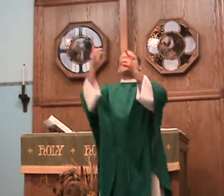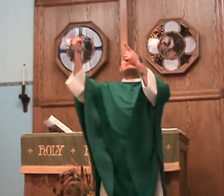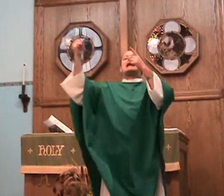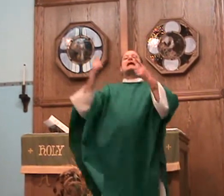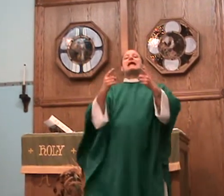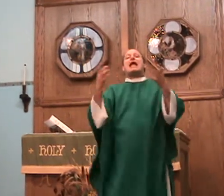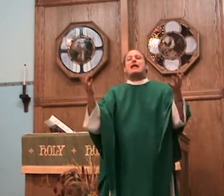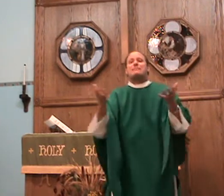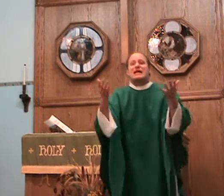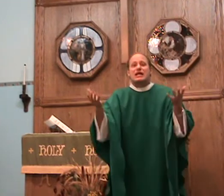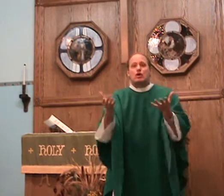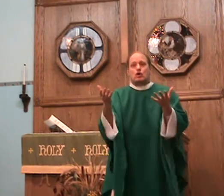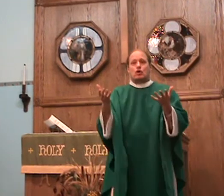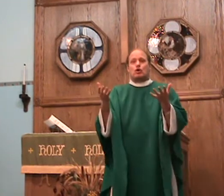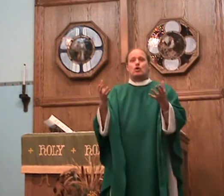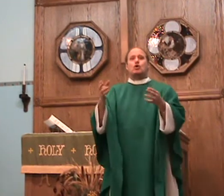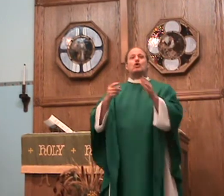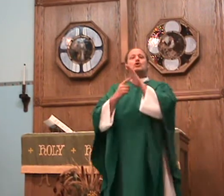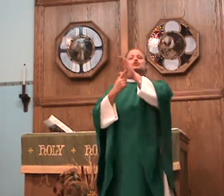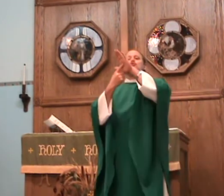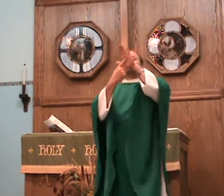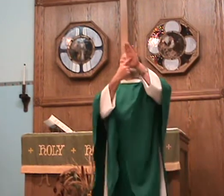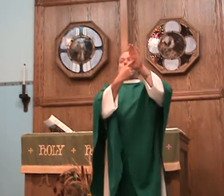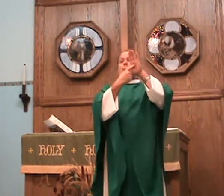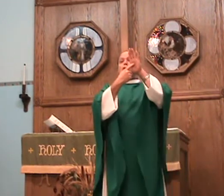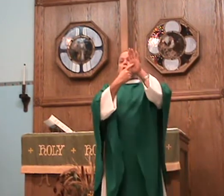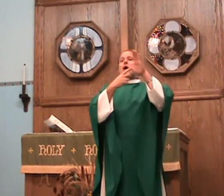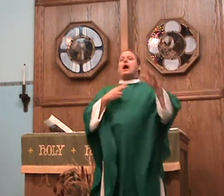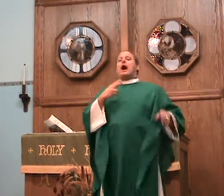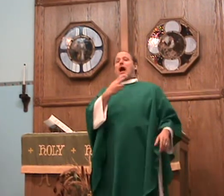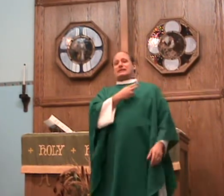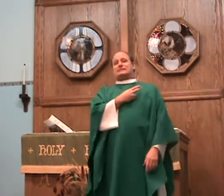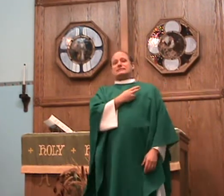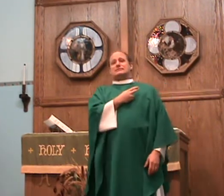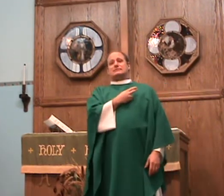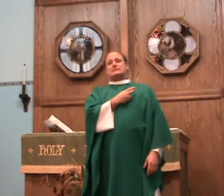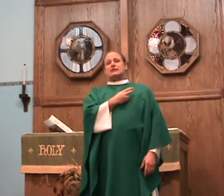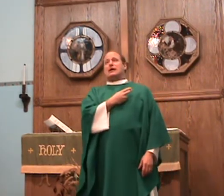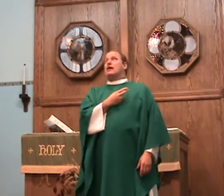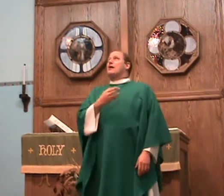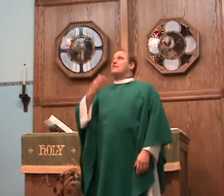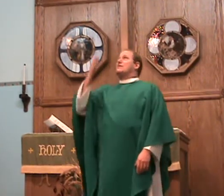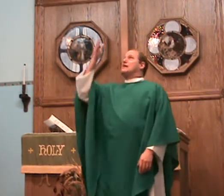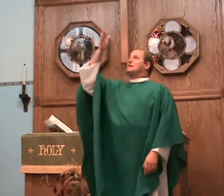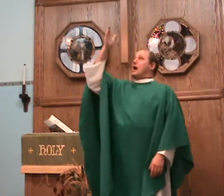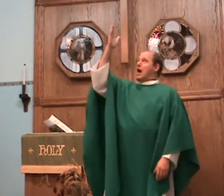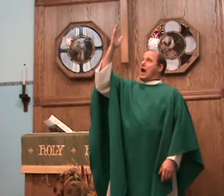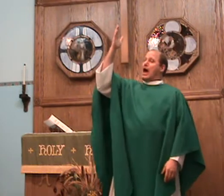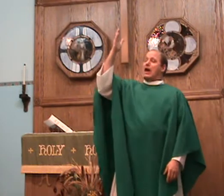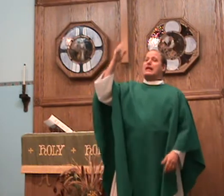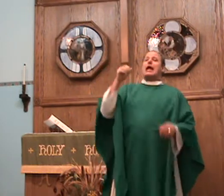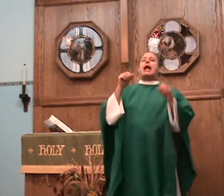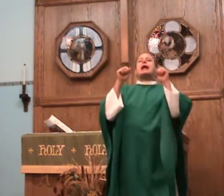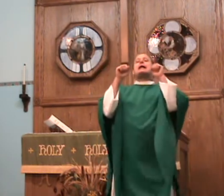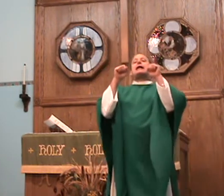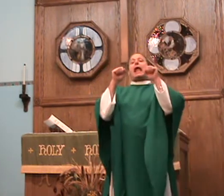Jesus came here to show us that God